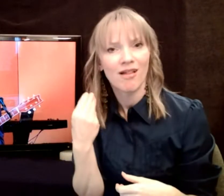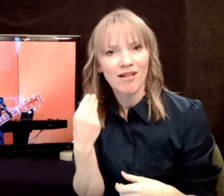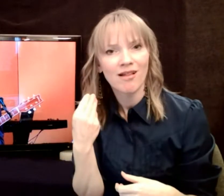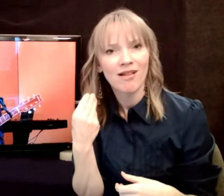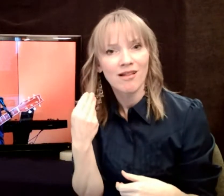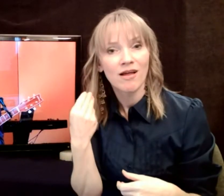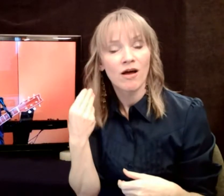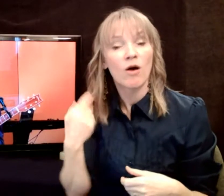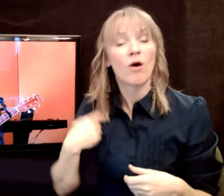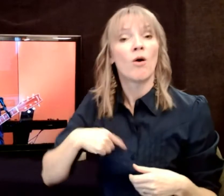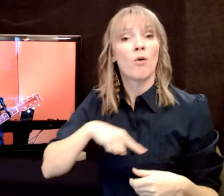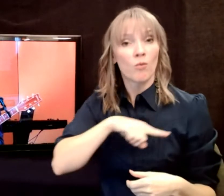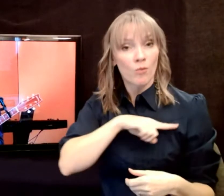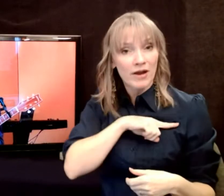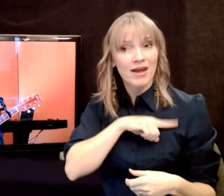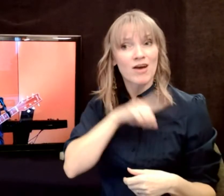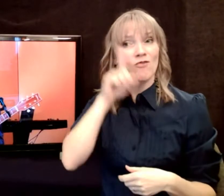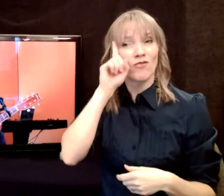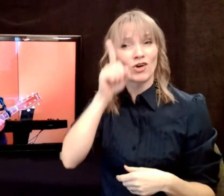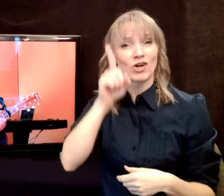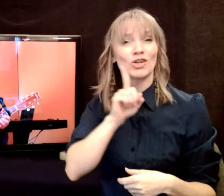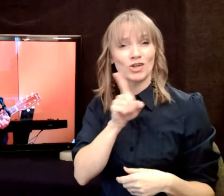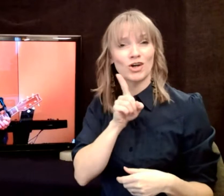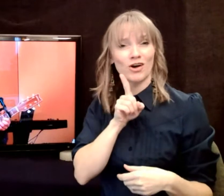and we are indeed in this together.